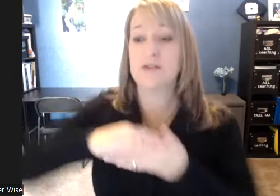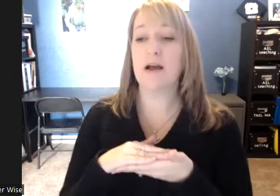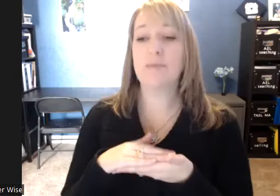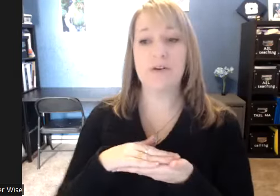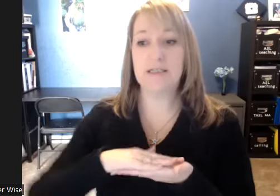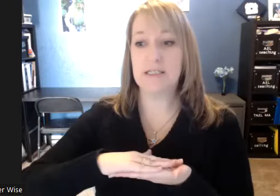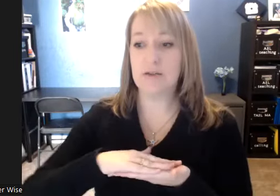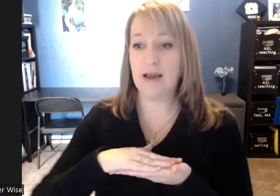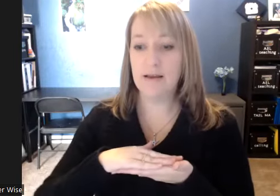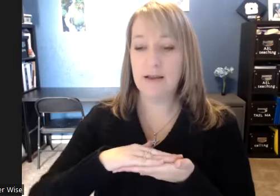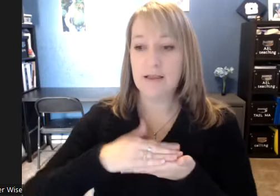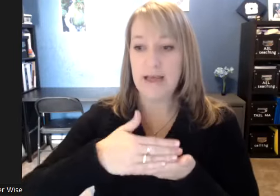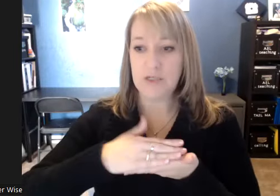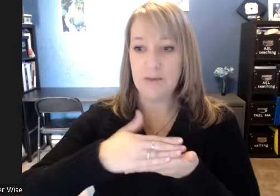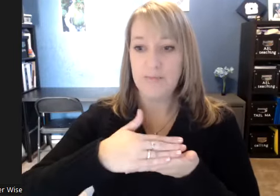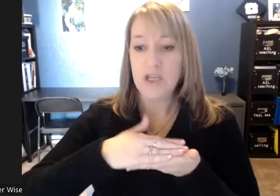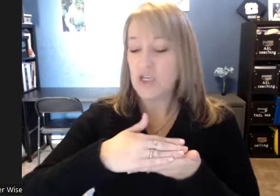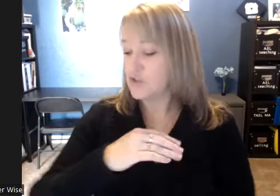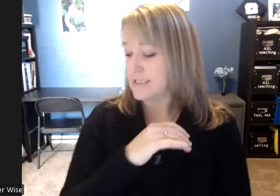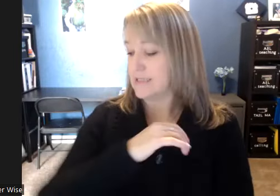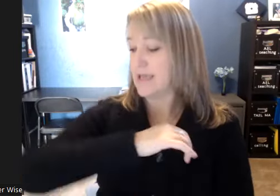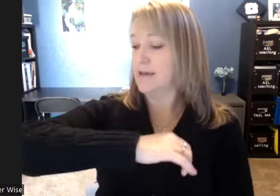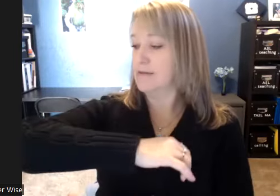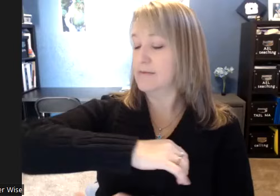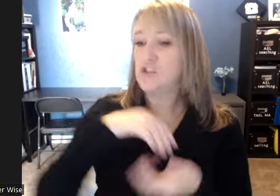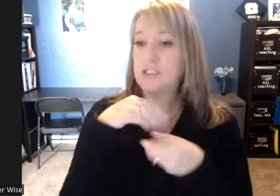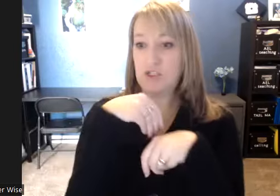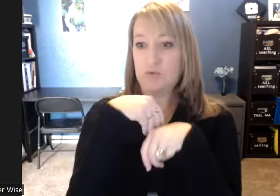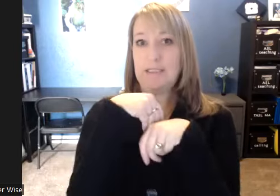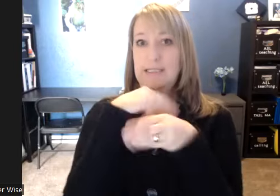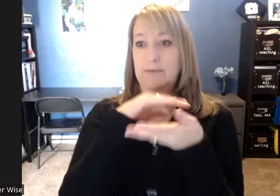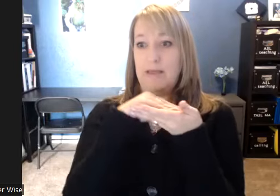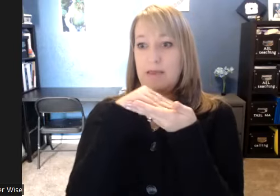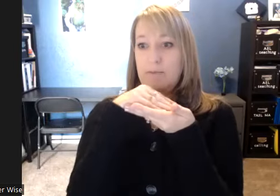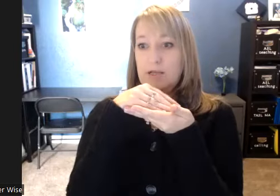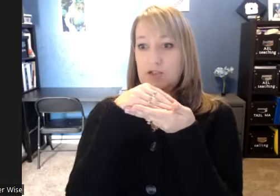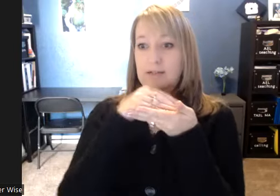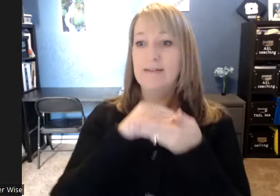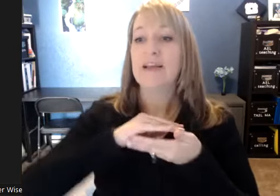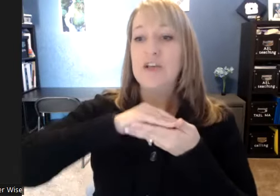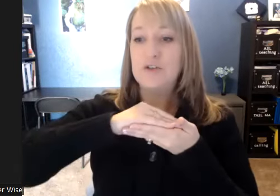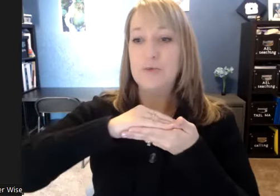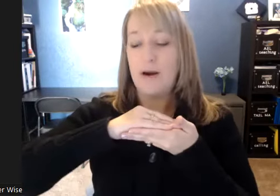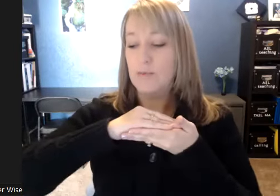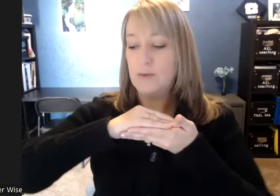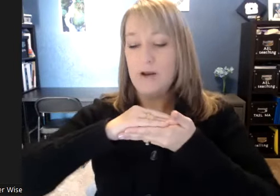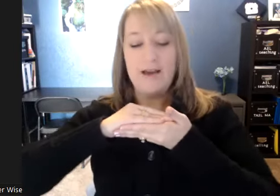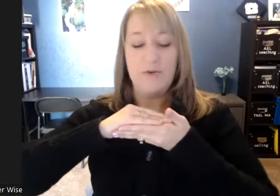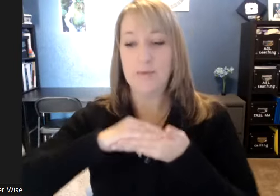are up. You don't need to do that. Laptop. You do need to just because your wrist doesn't bend that much, you do probably want to have your elbows